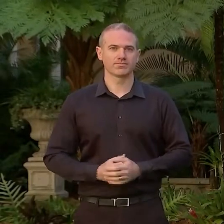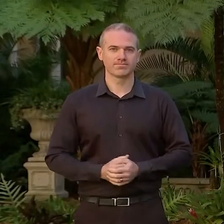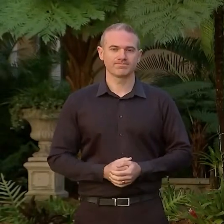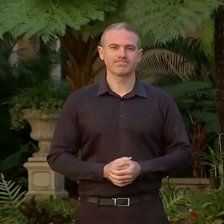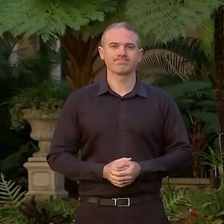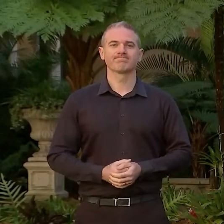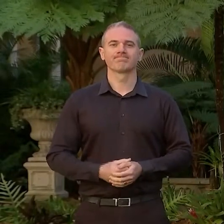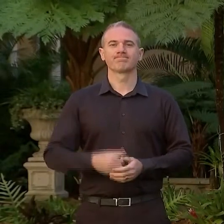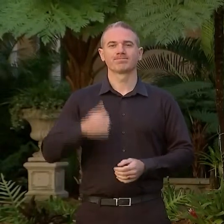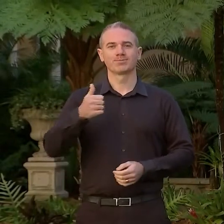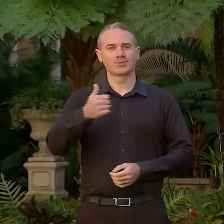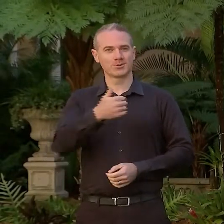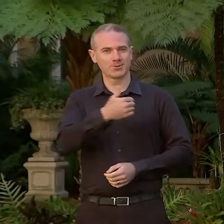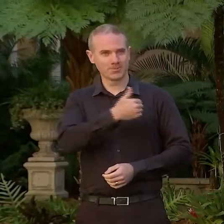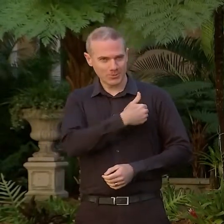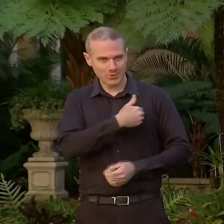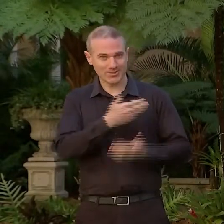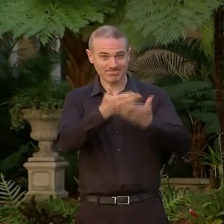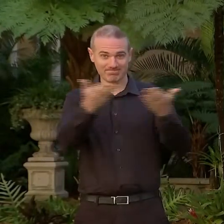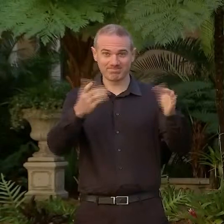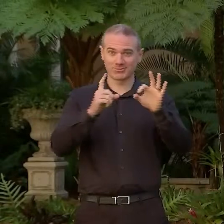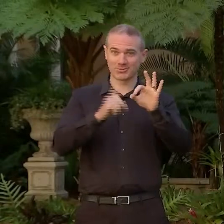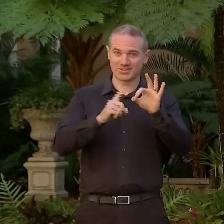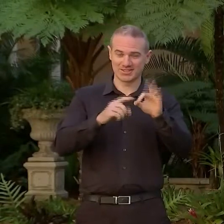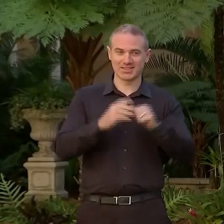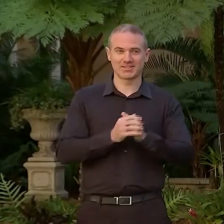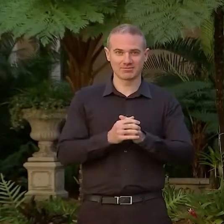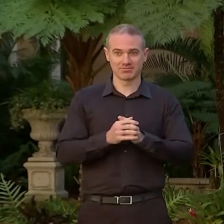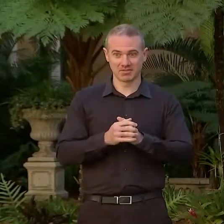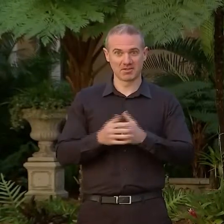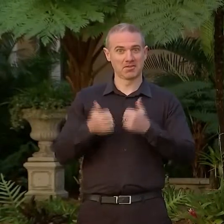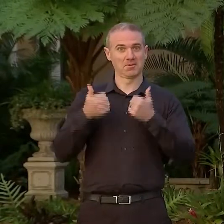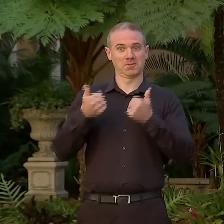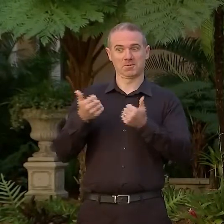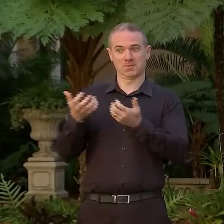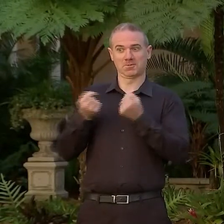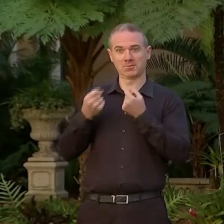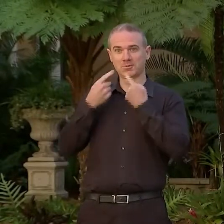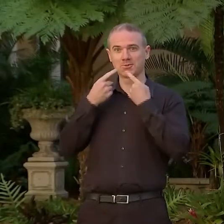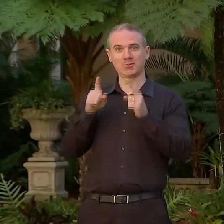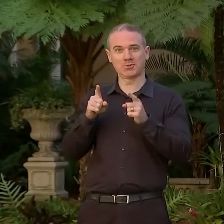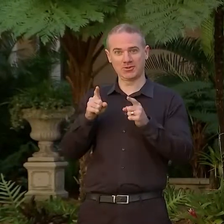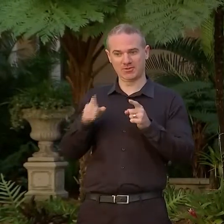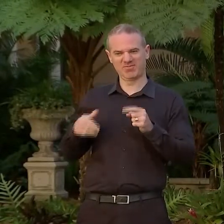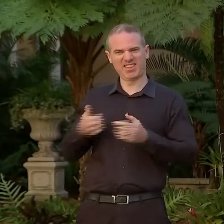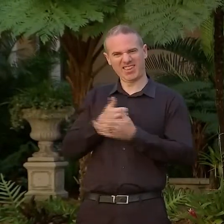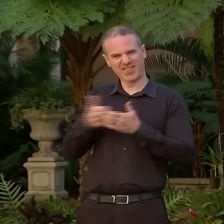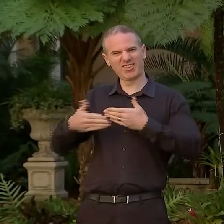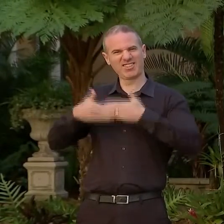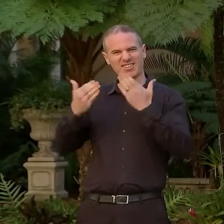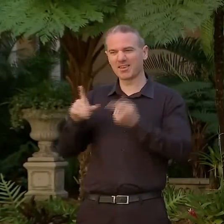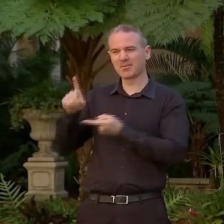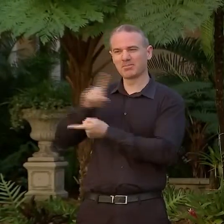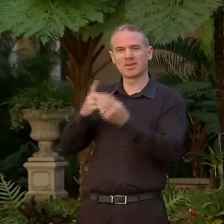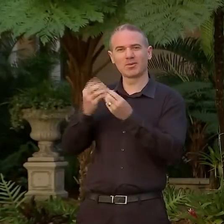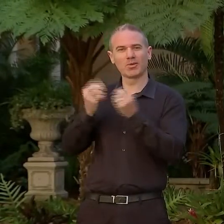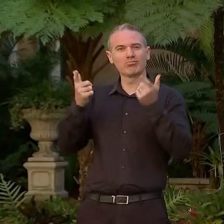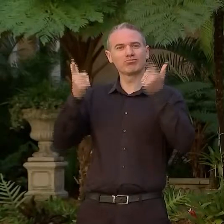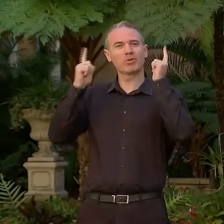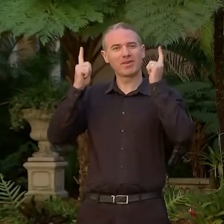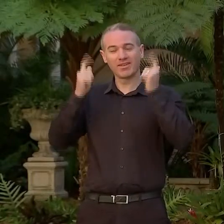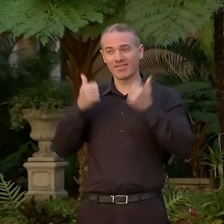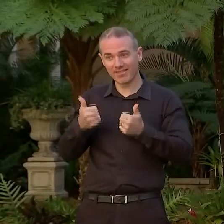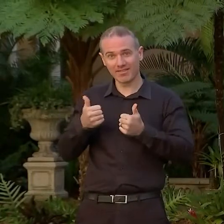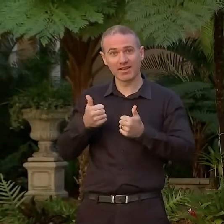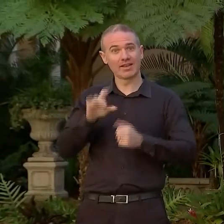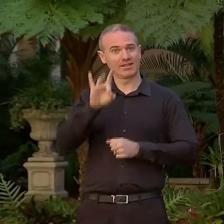Good morning, Queensland. We've received more encouraging news at our daily pandemic meeting with the Premier today. We have